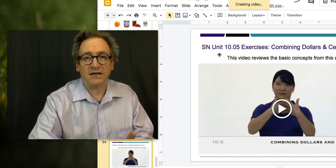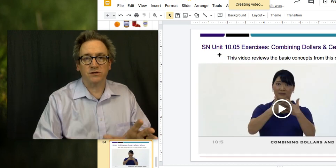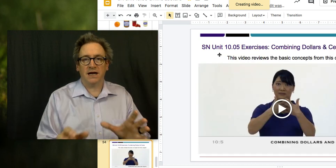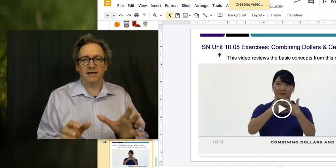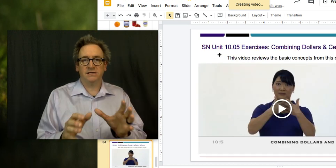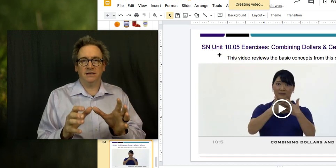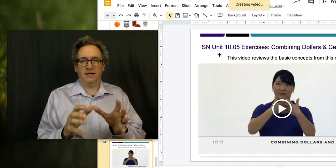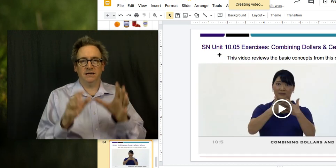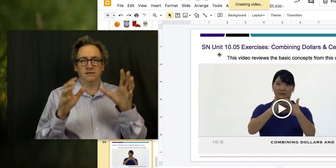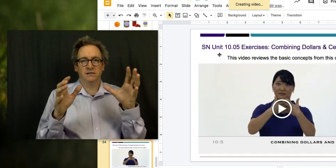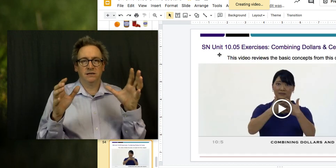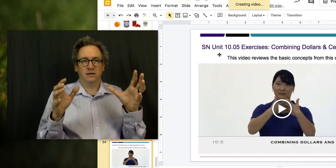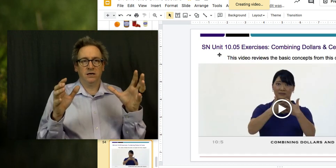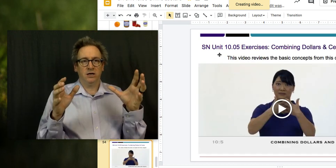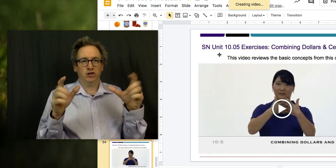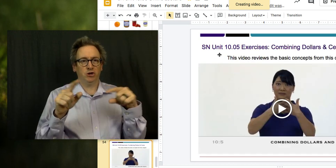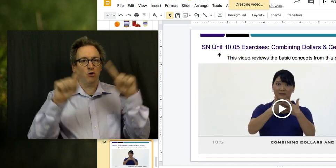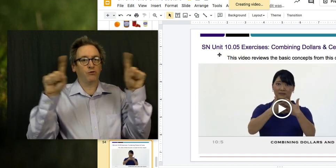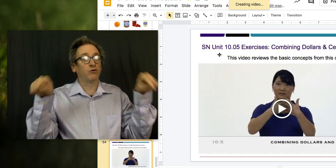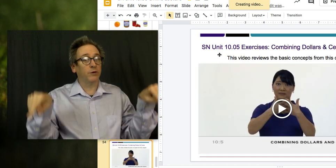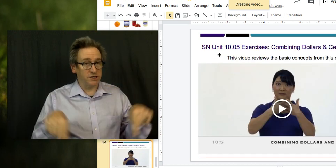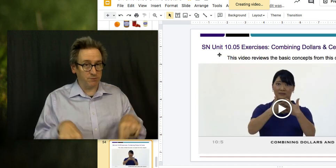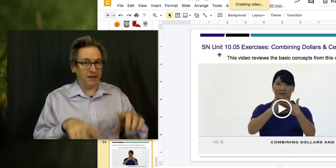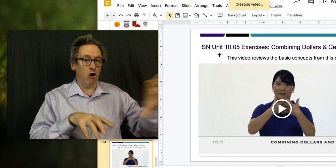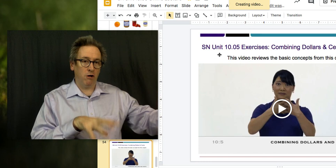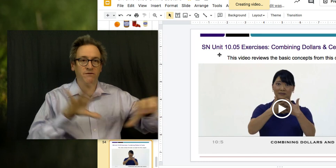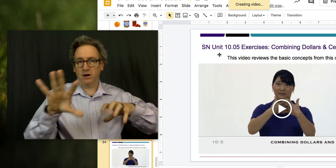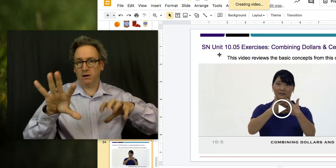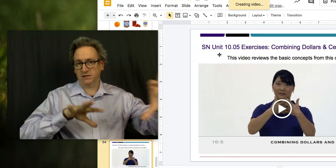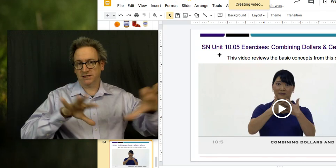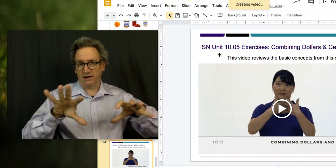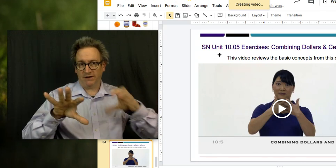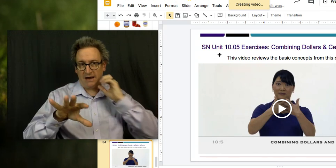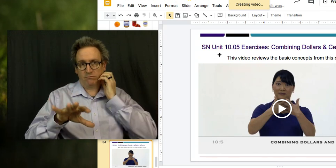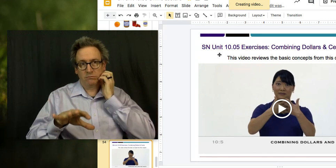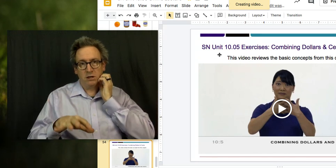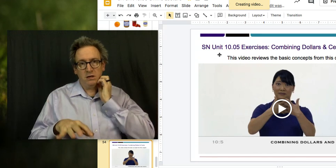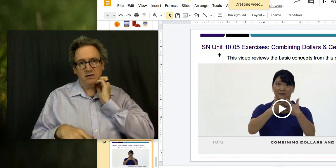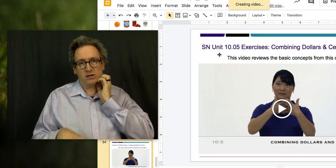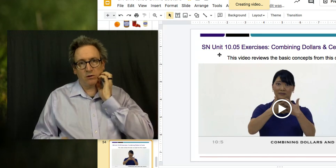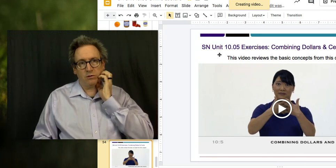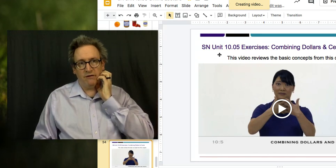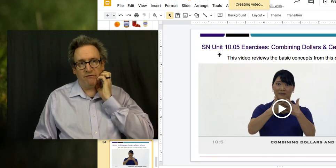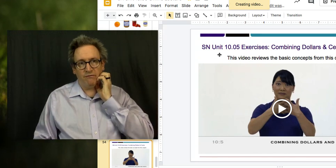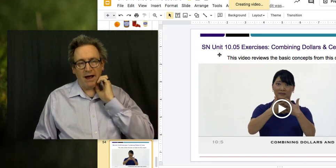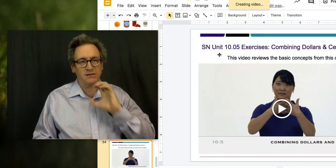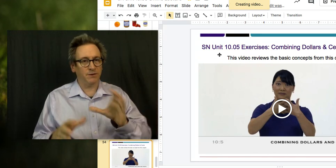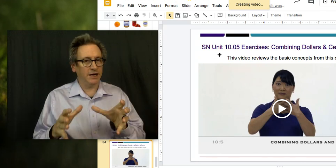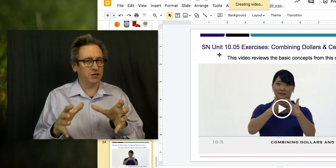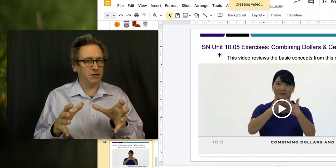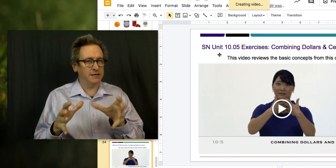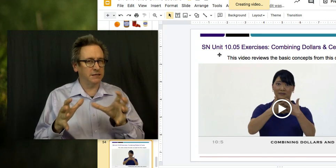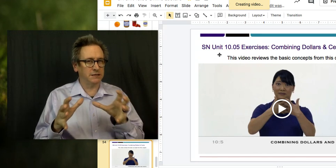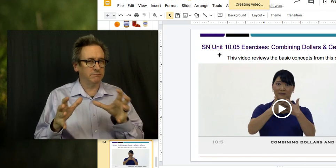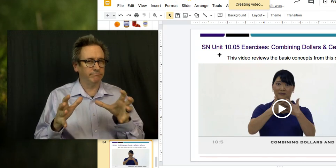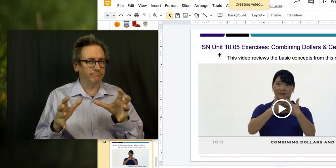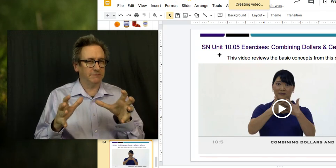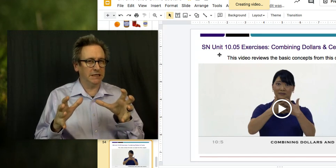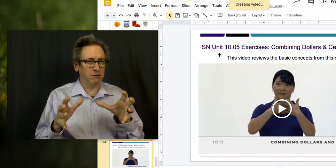First exercise is she'll go through and explain all of the numbers and stuff again. So if my explanation